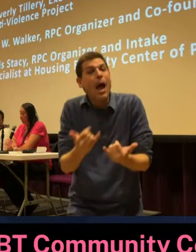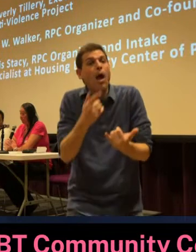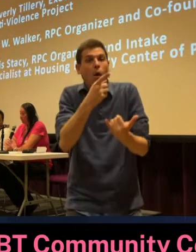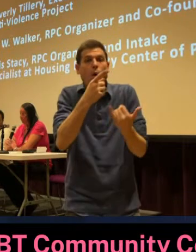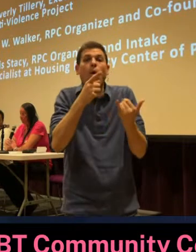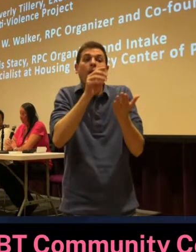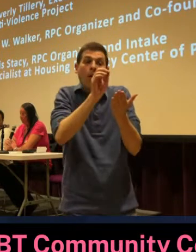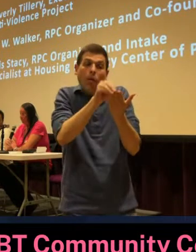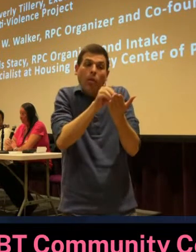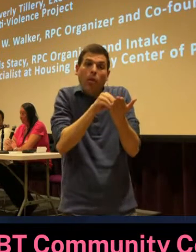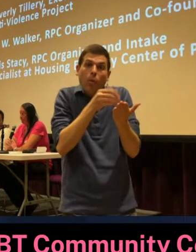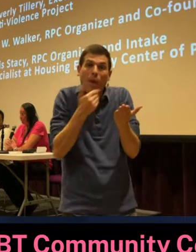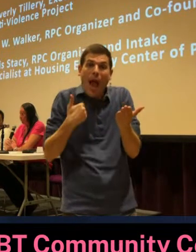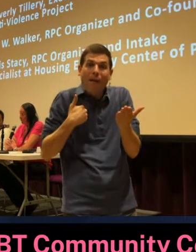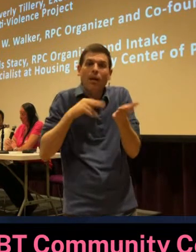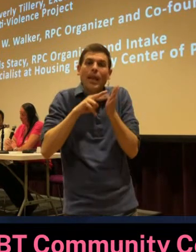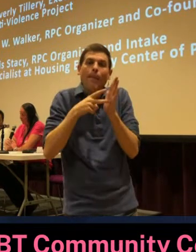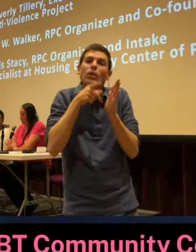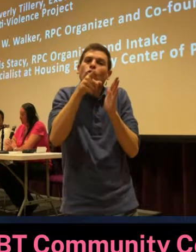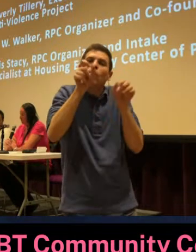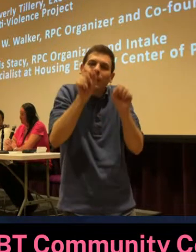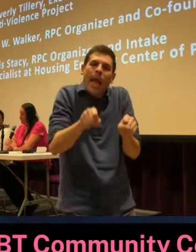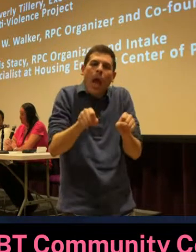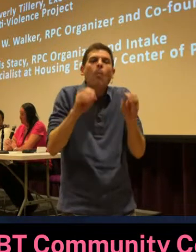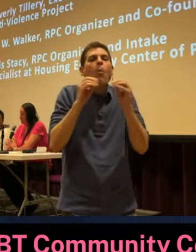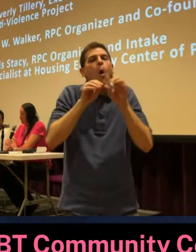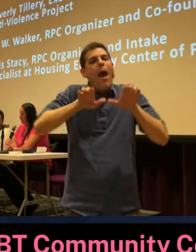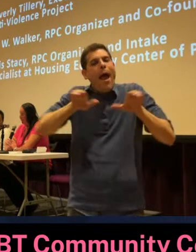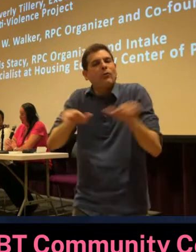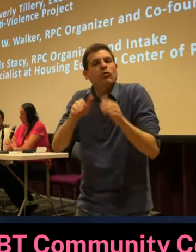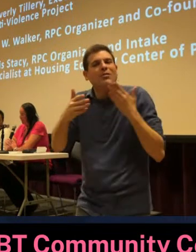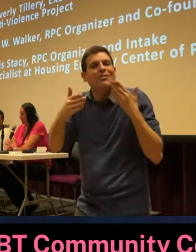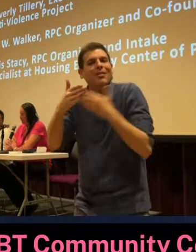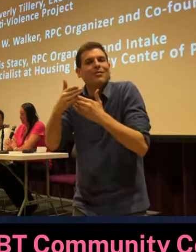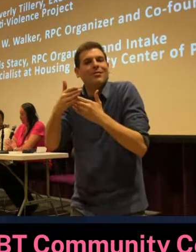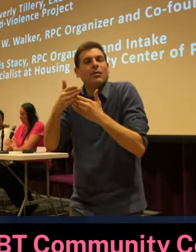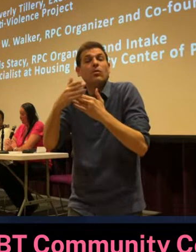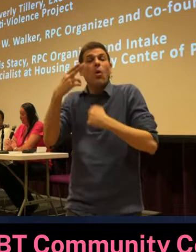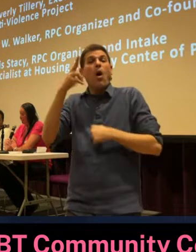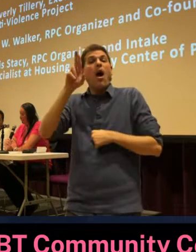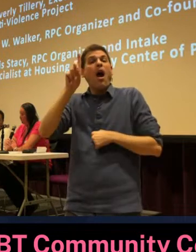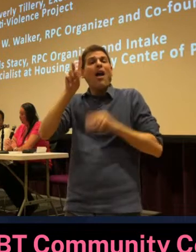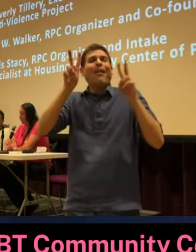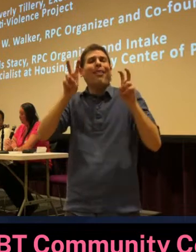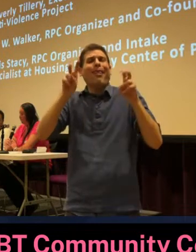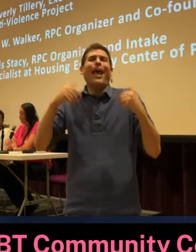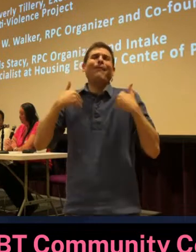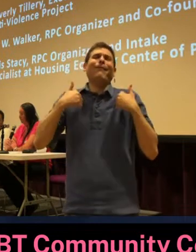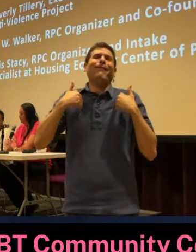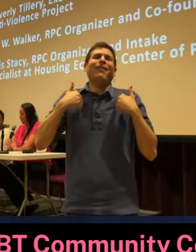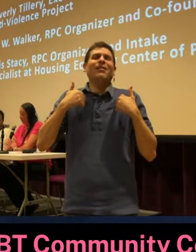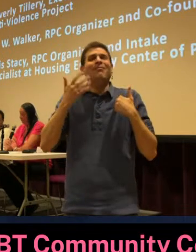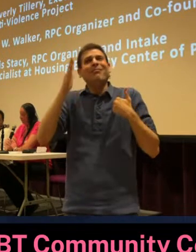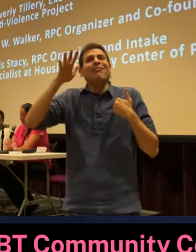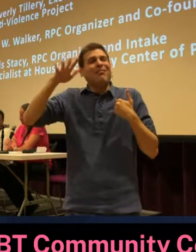complaint. You can do that always, but the better path to do that is to go